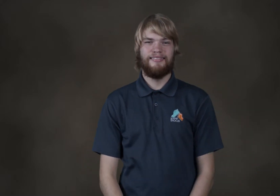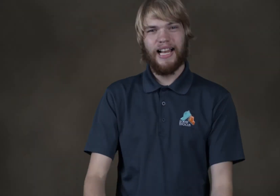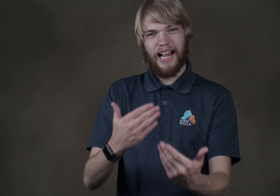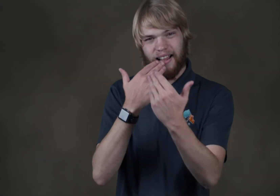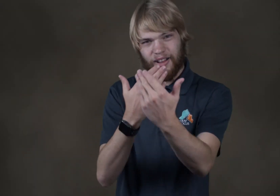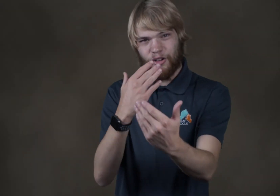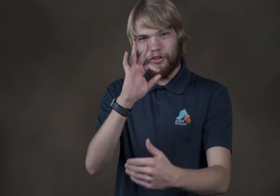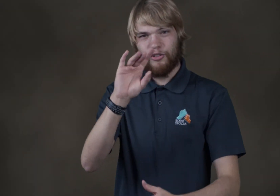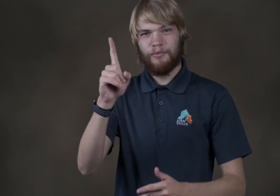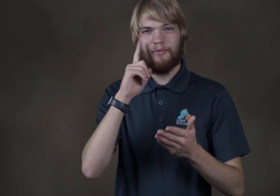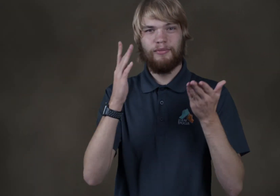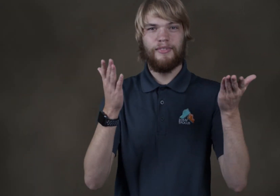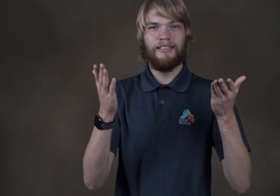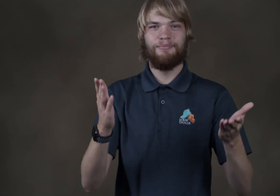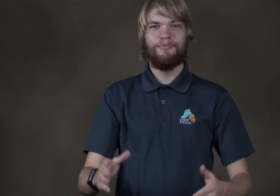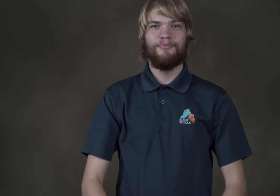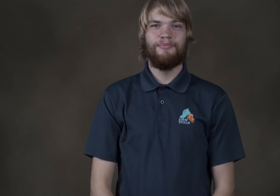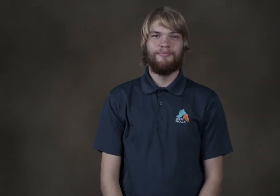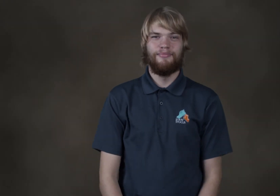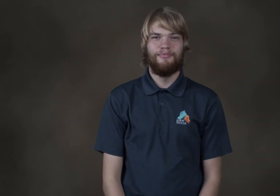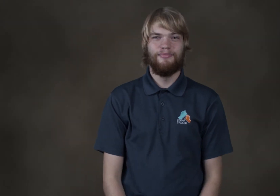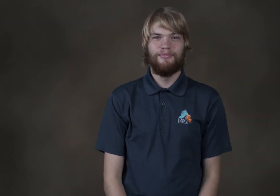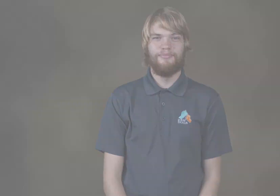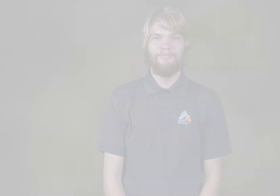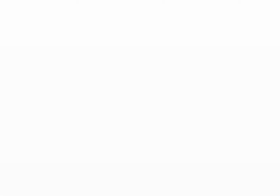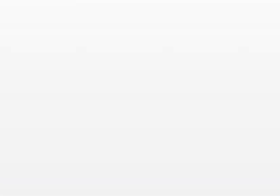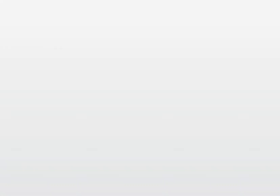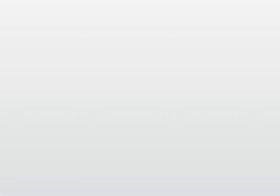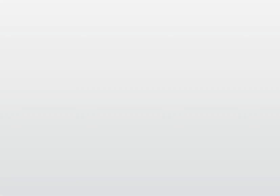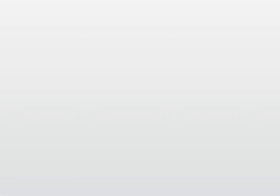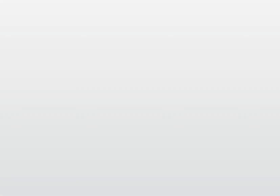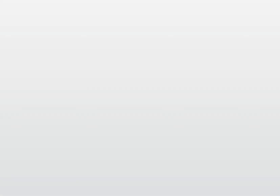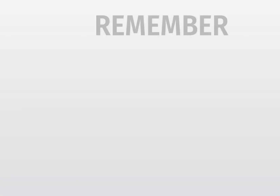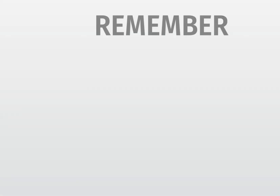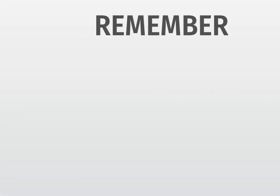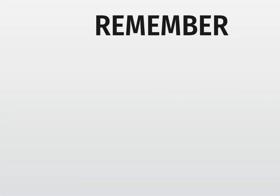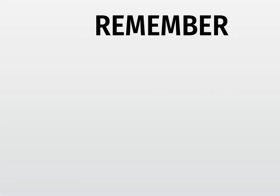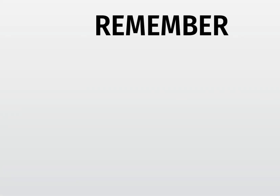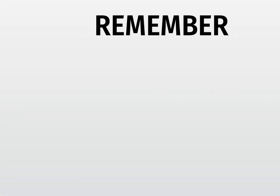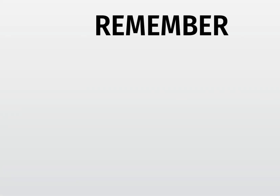the event of an emergency. Thank you, 911, for your service.